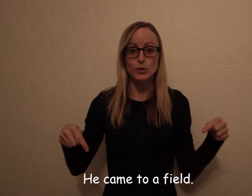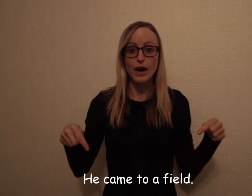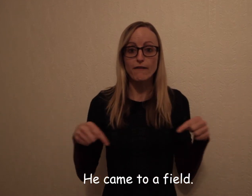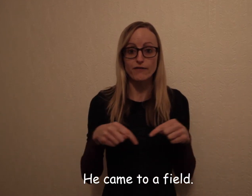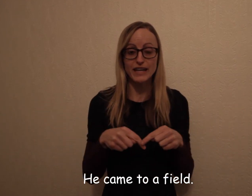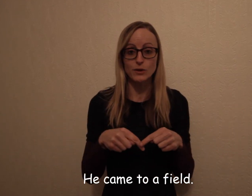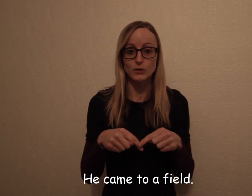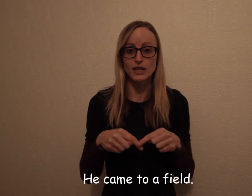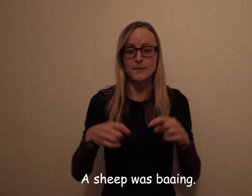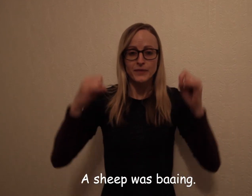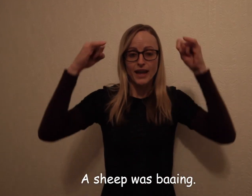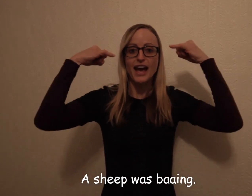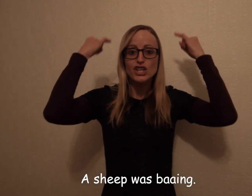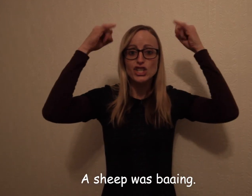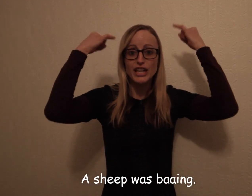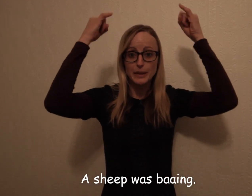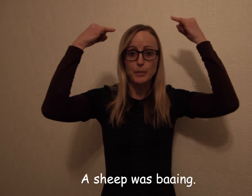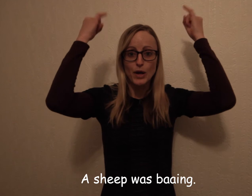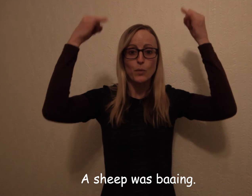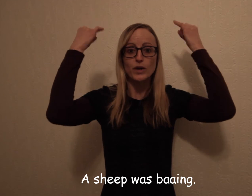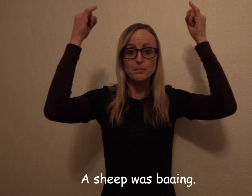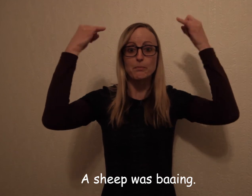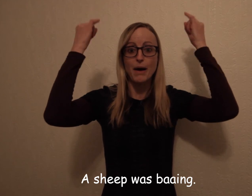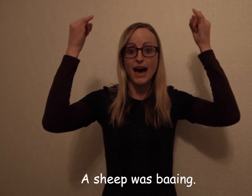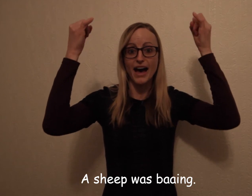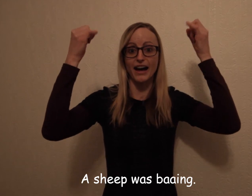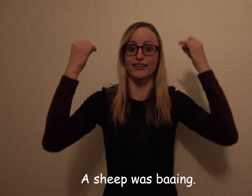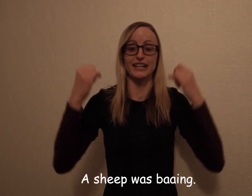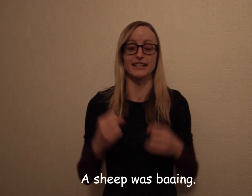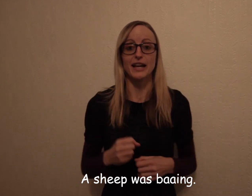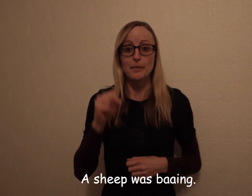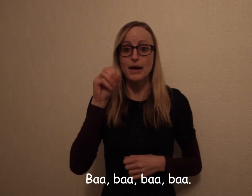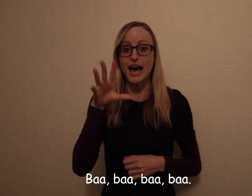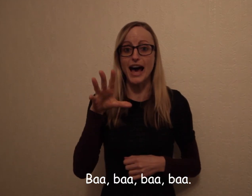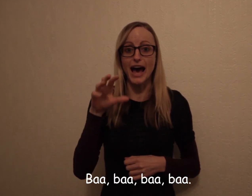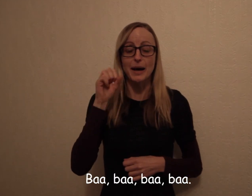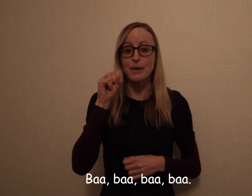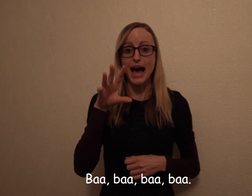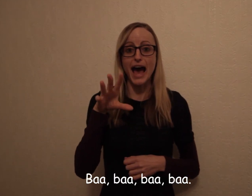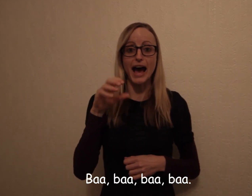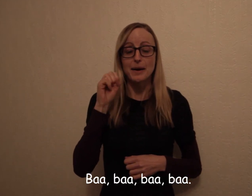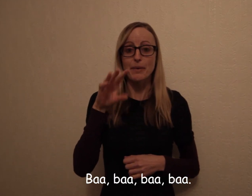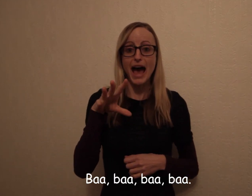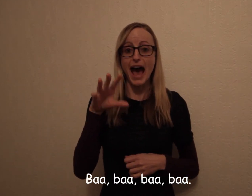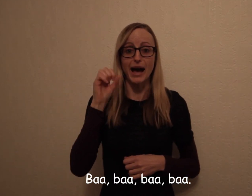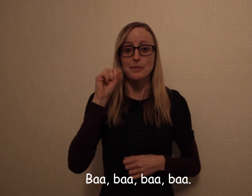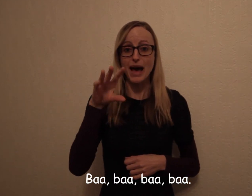a field. A sheep was baaing. "Baa, baa, baa, baa.